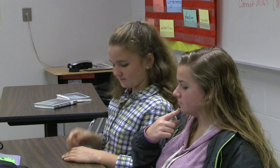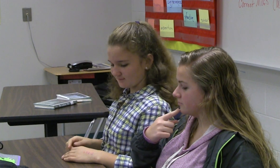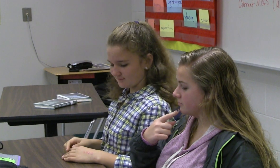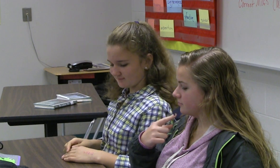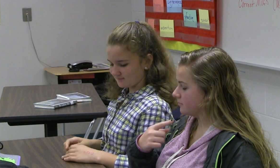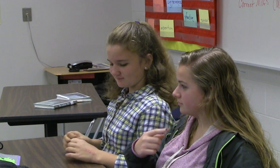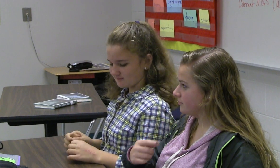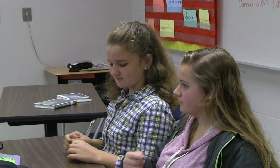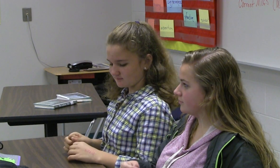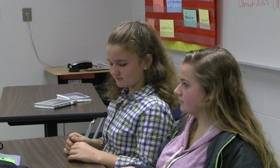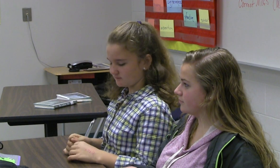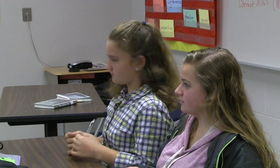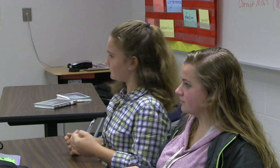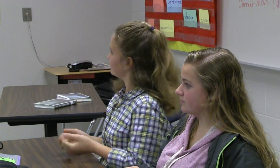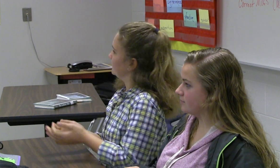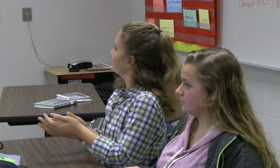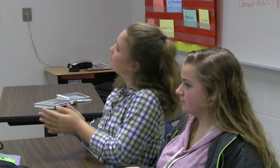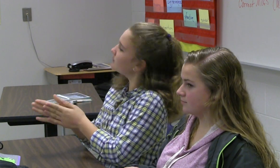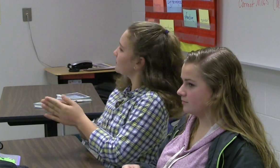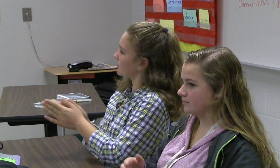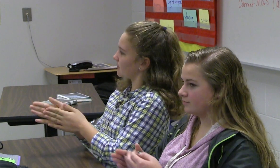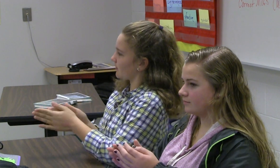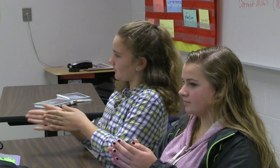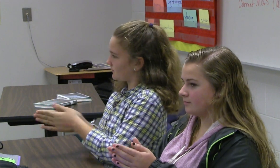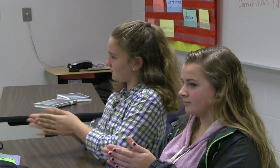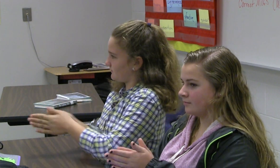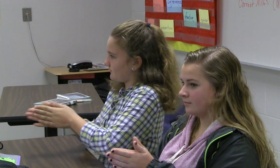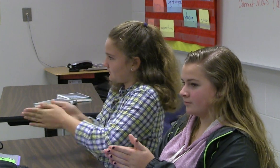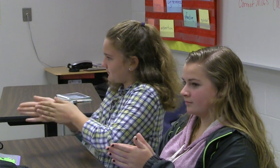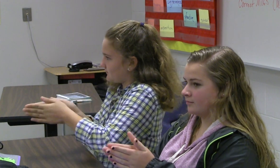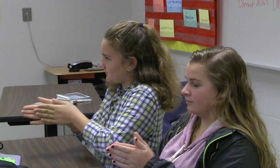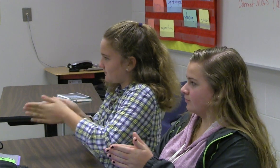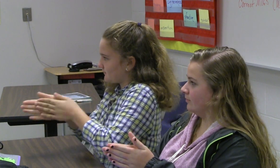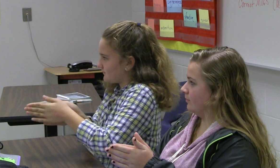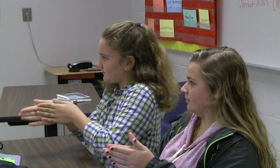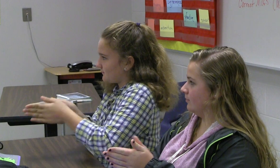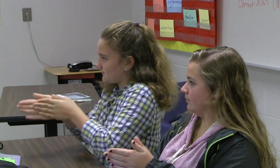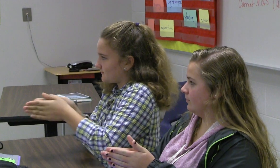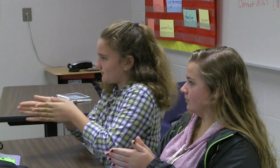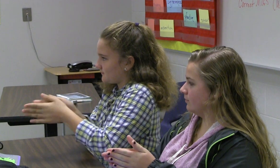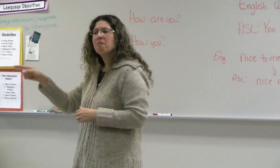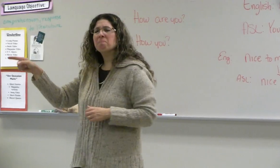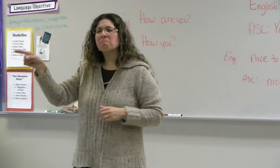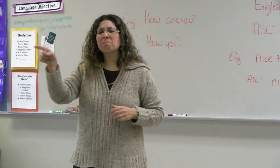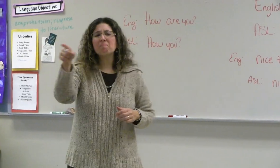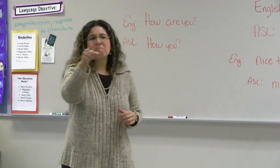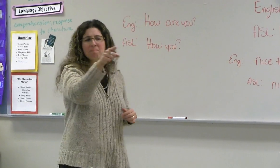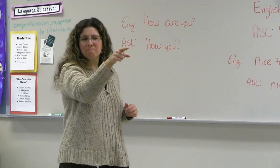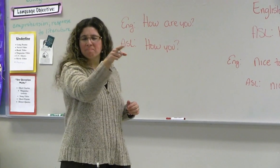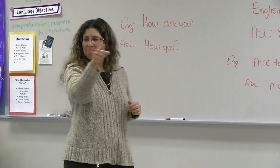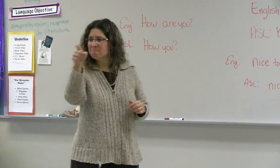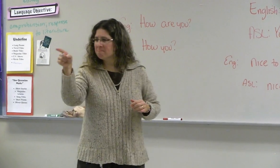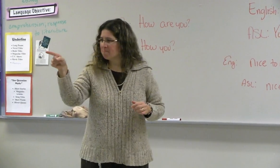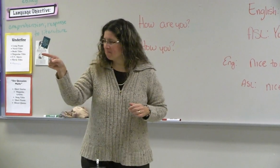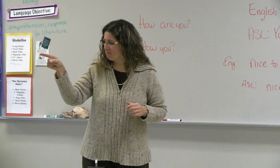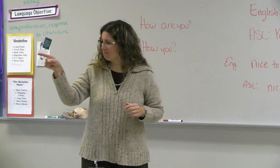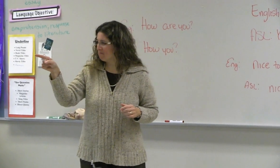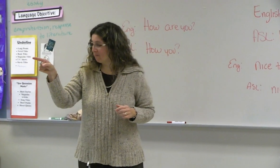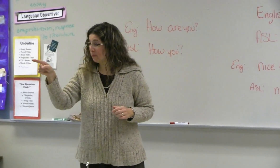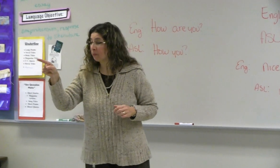motivated. I'm very excited to be teaching here because it is